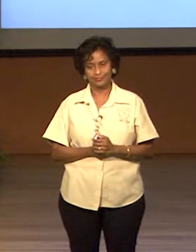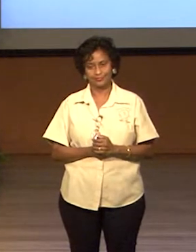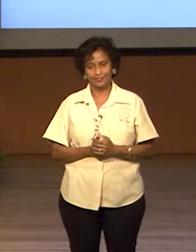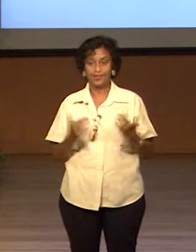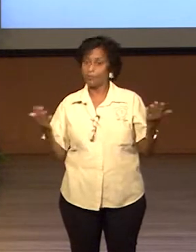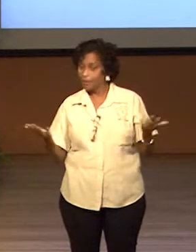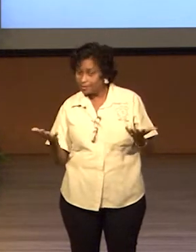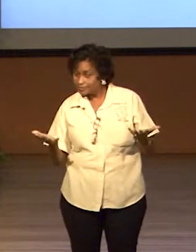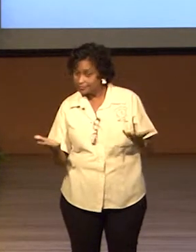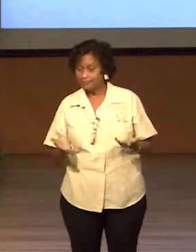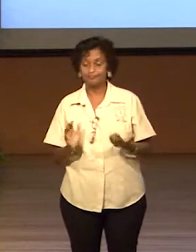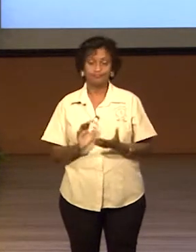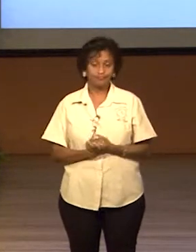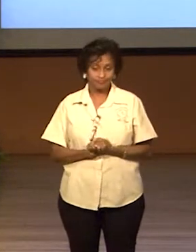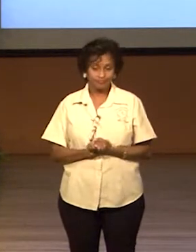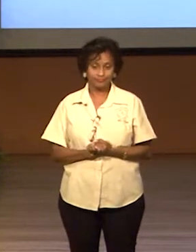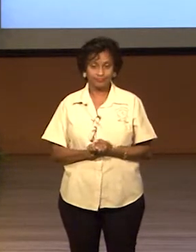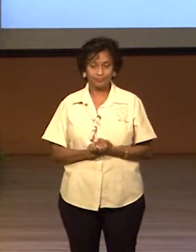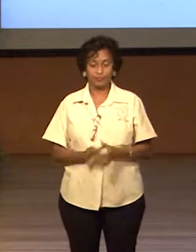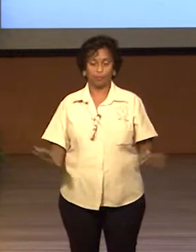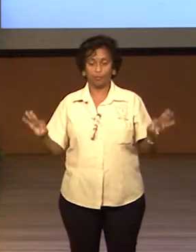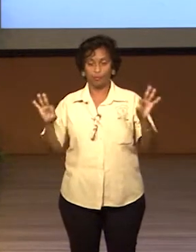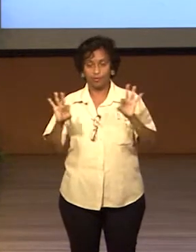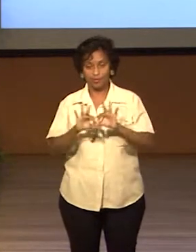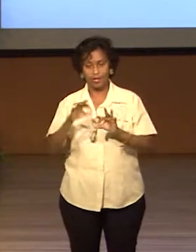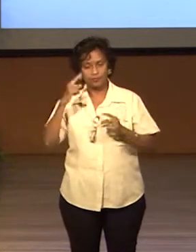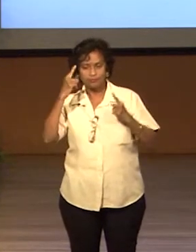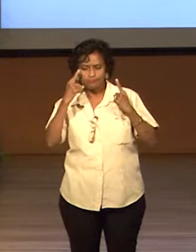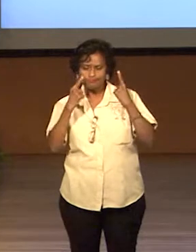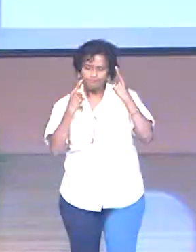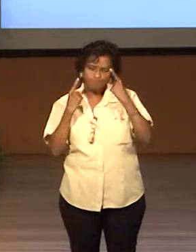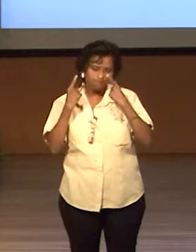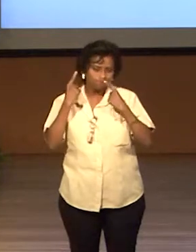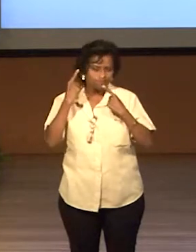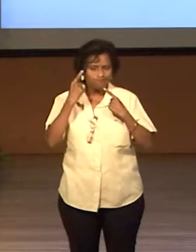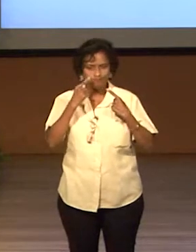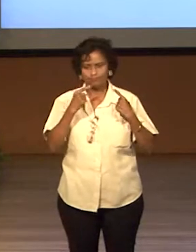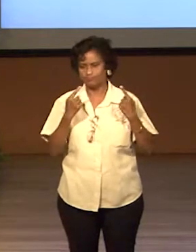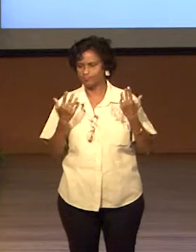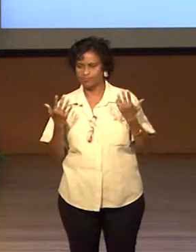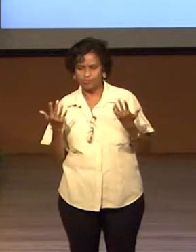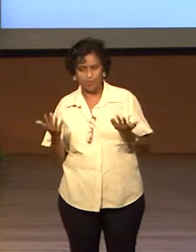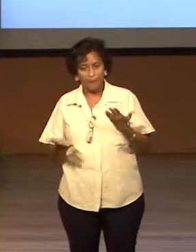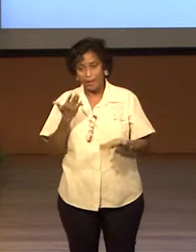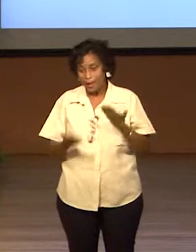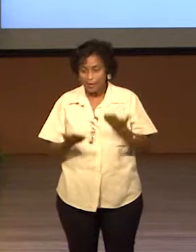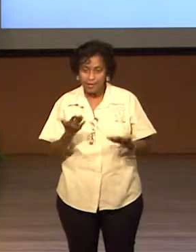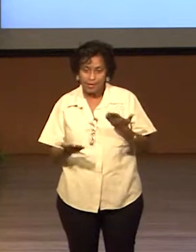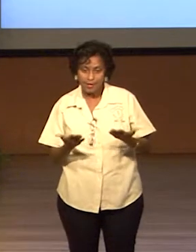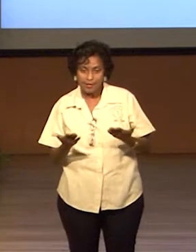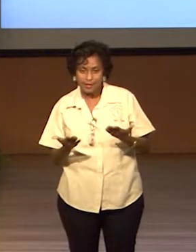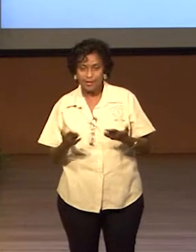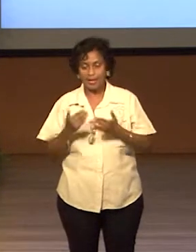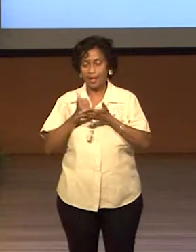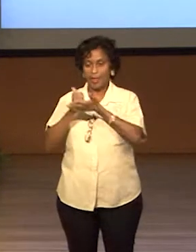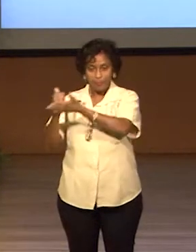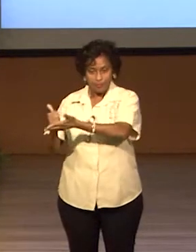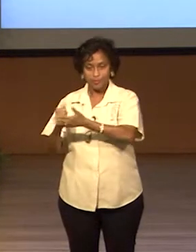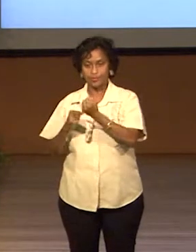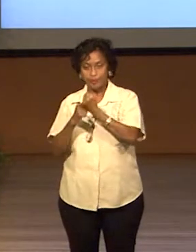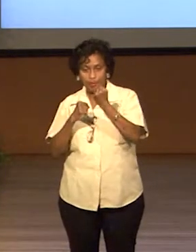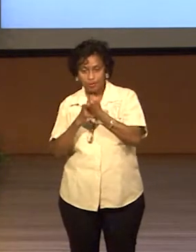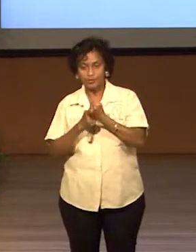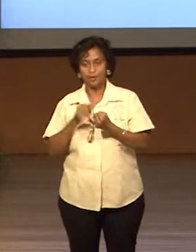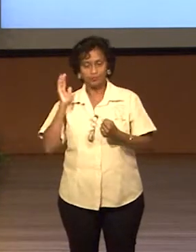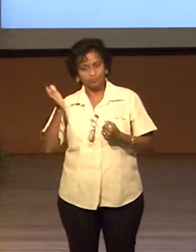have to acknowledge that the problem will lead to some impairments or some challenges, but at the same time